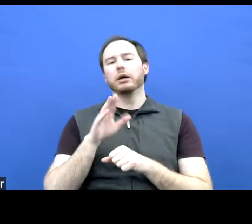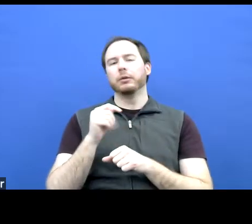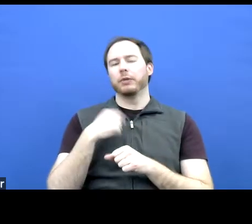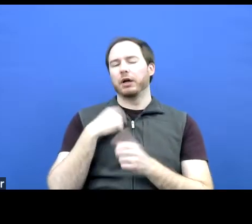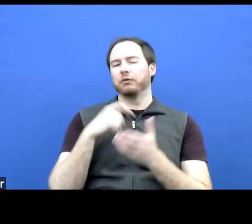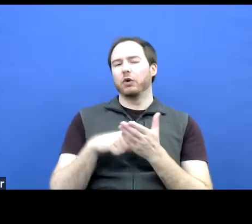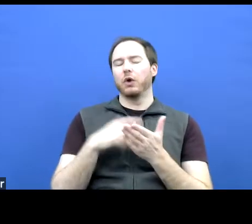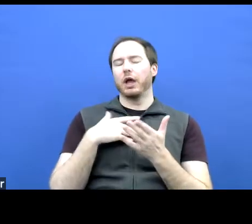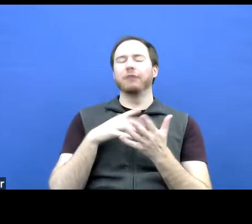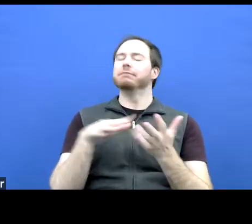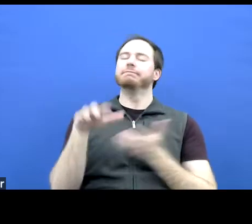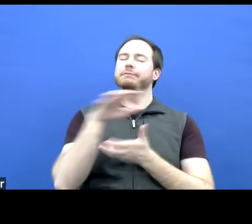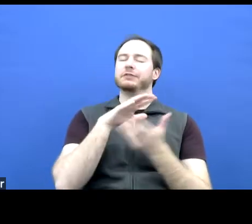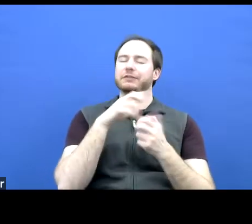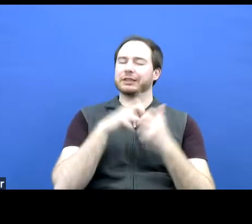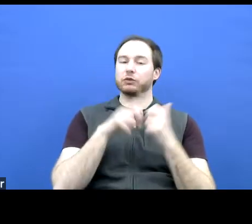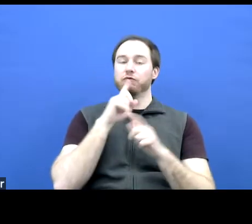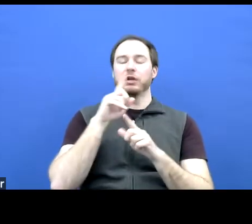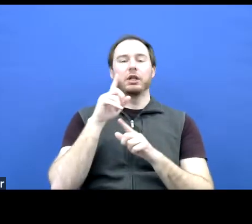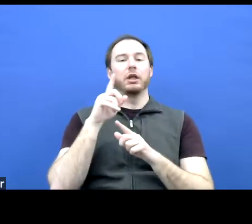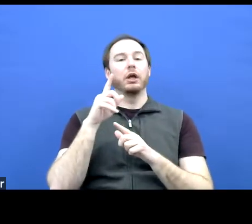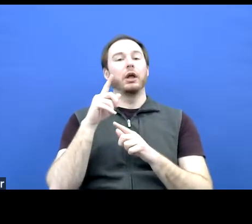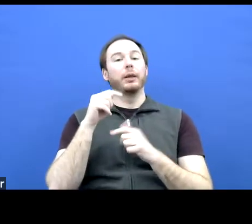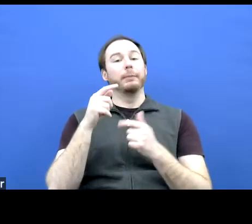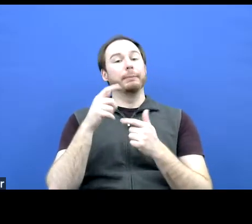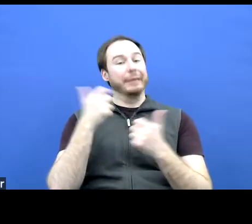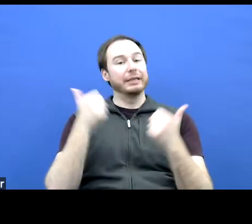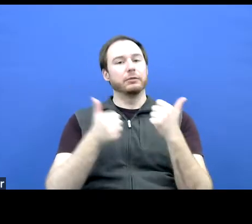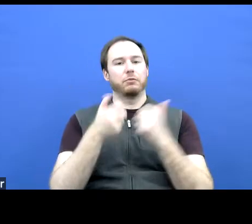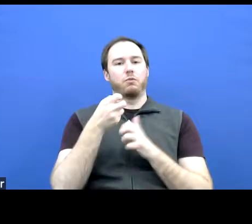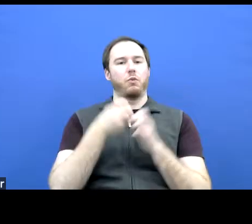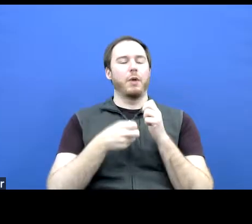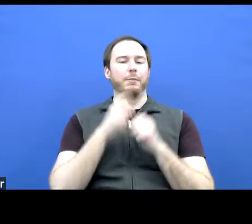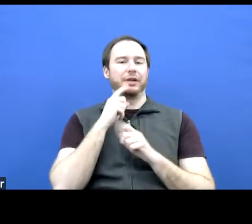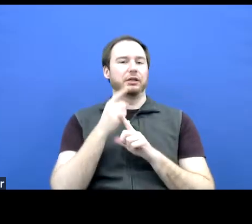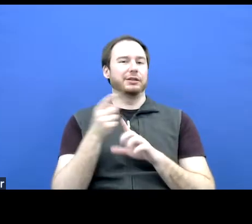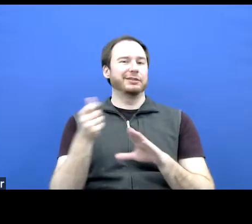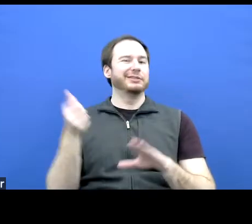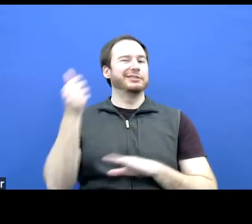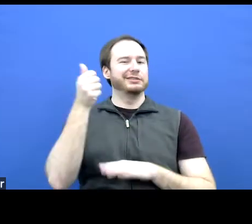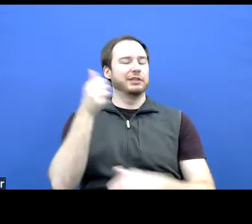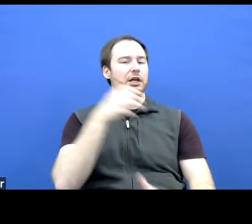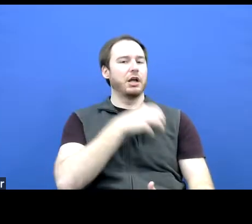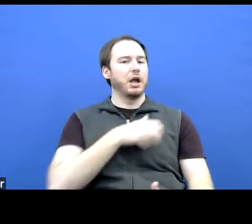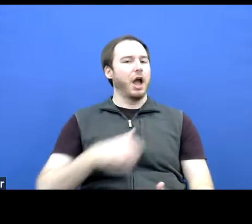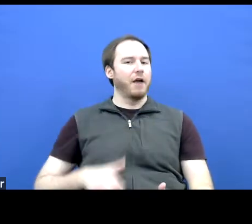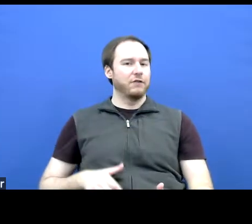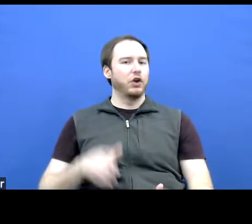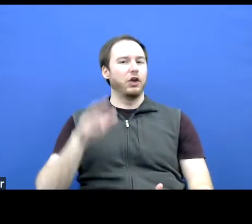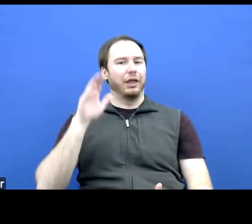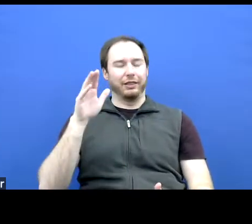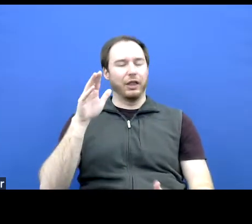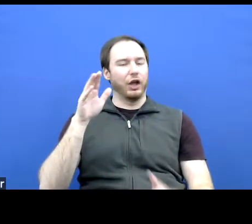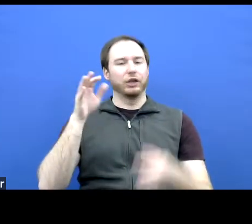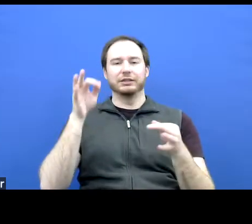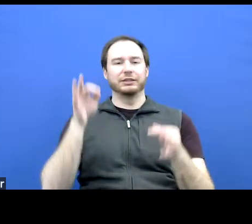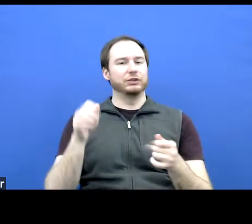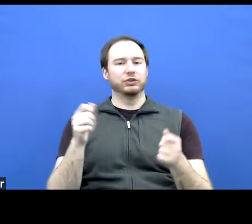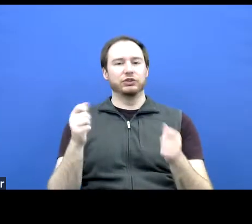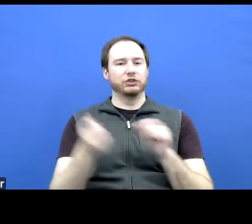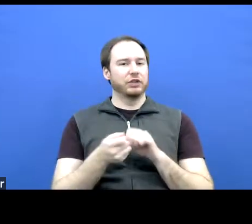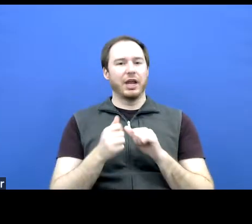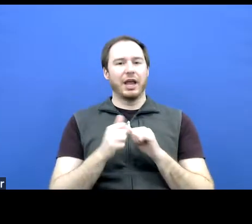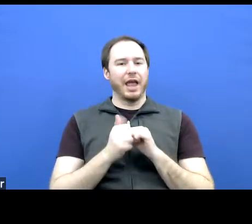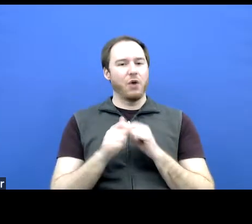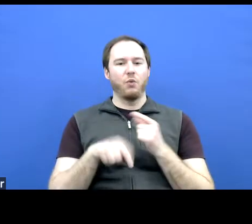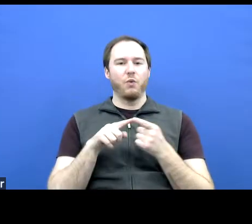said, the governor really hurt malls. He really did with that decision to changed when folks could